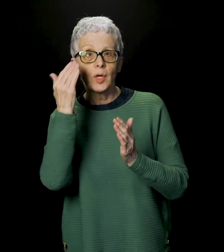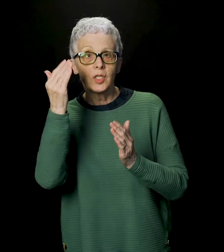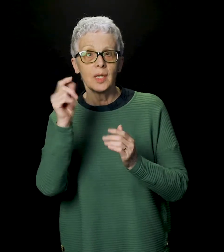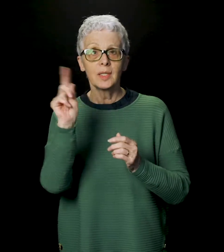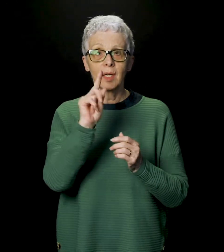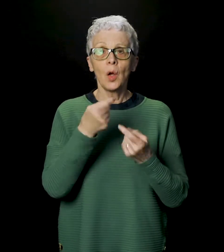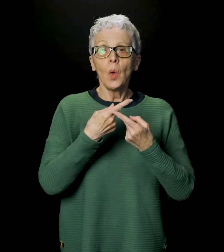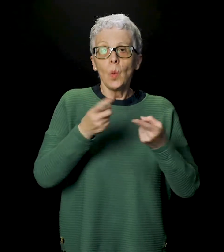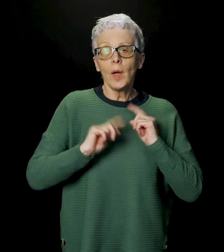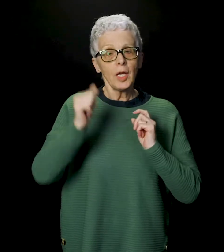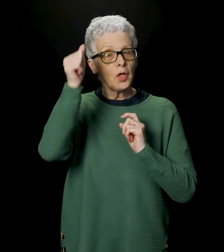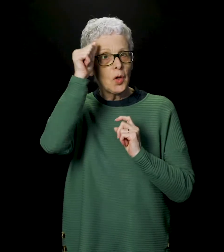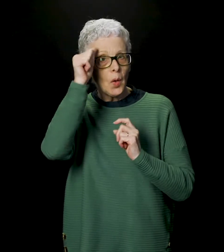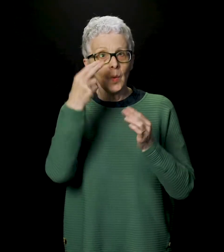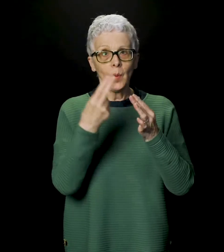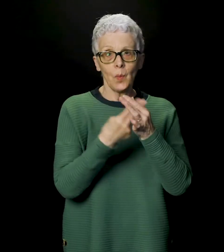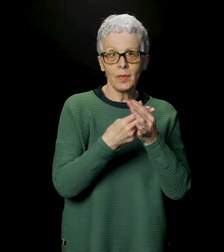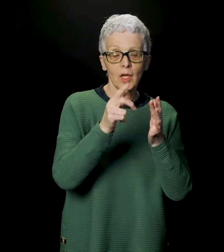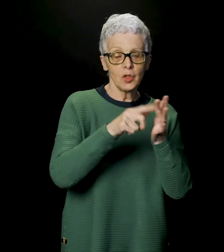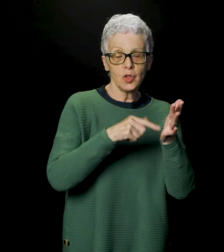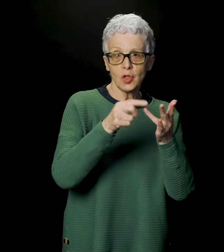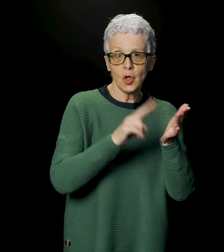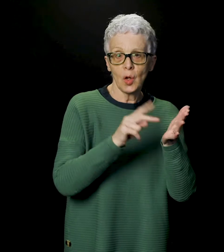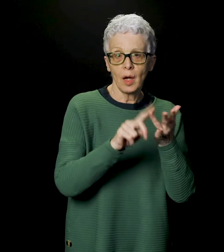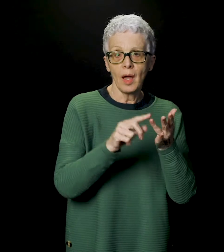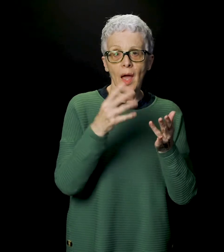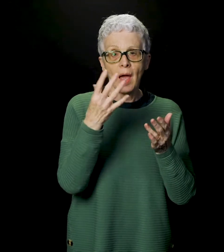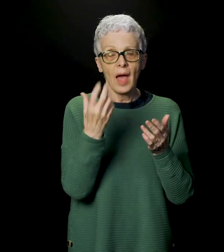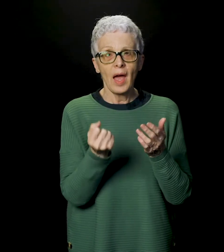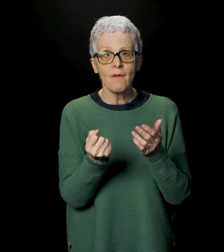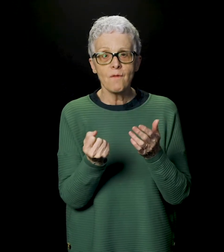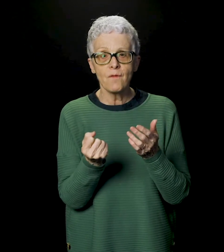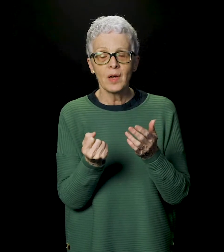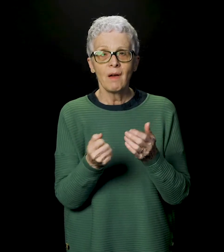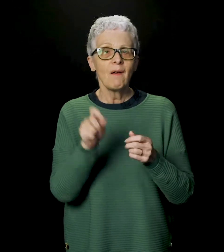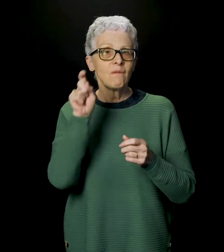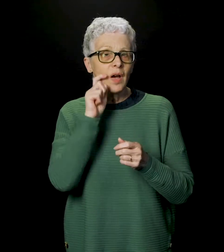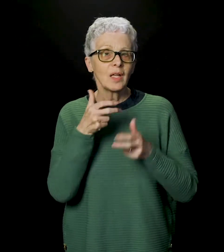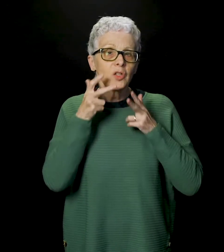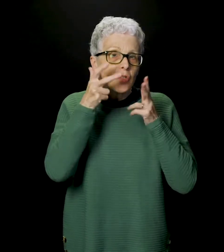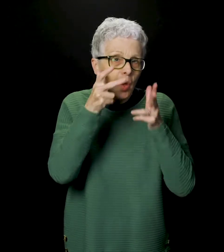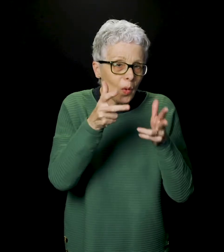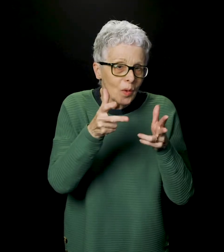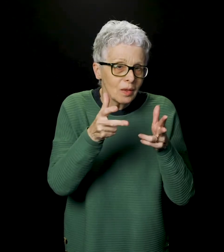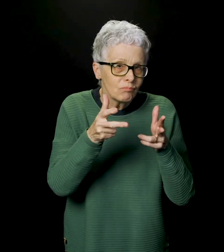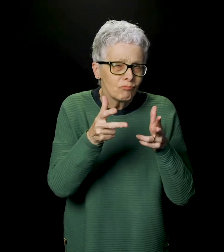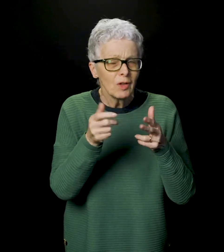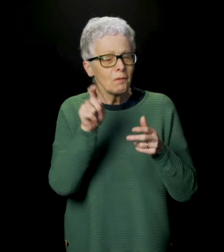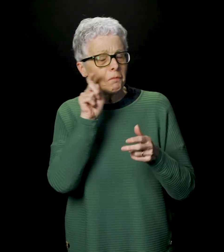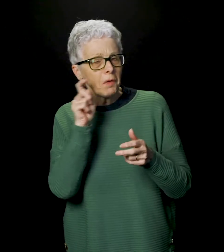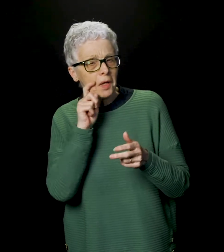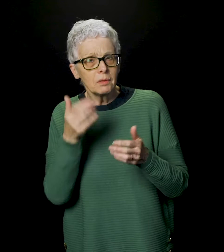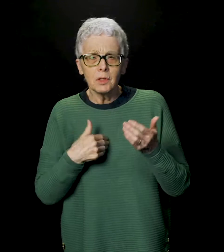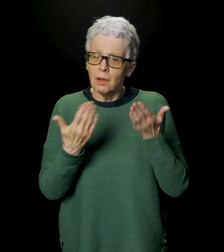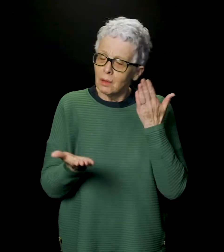we always know that with Jono, you're going to get some dry jokes that are kind of a little bit awkward and you're not